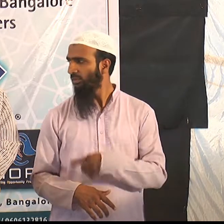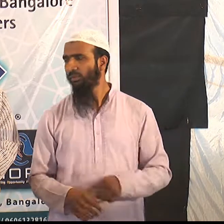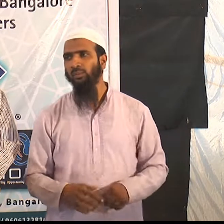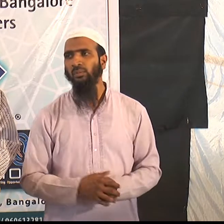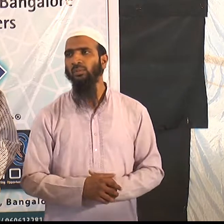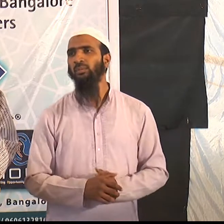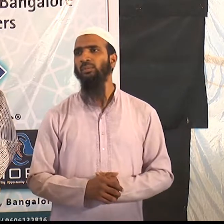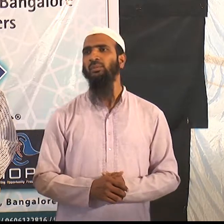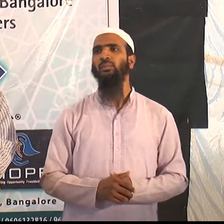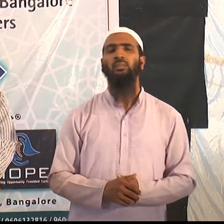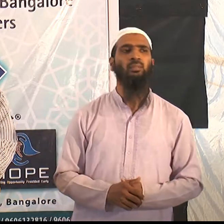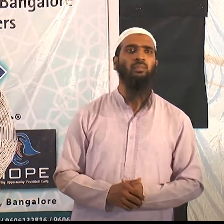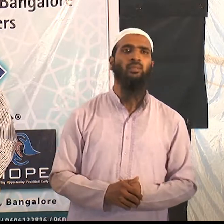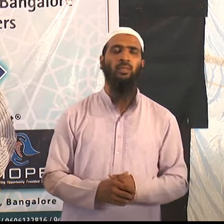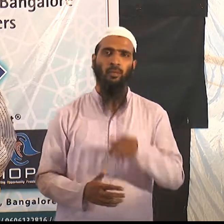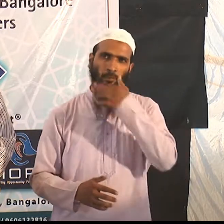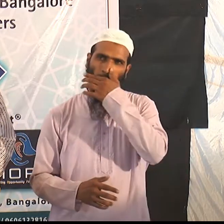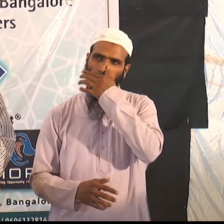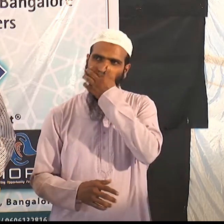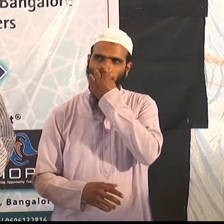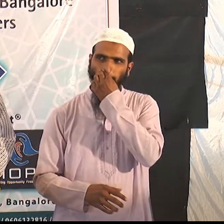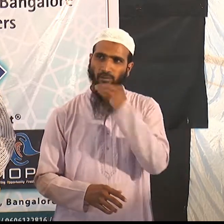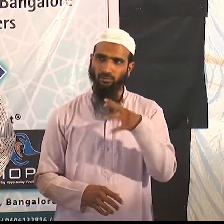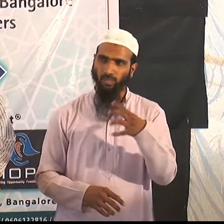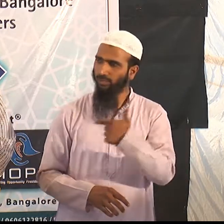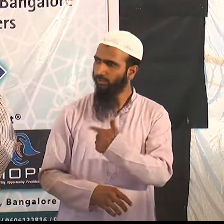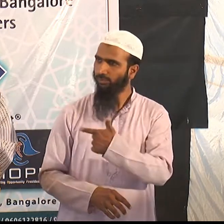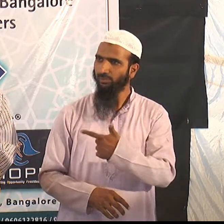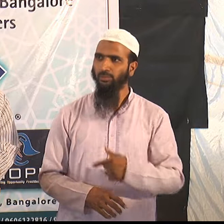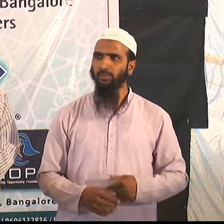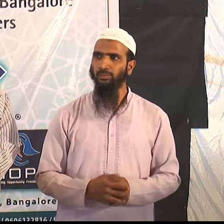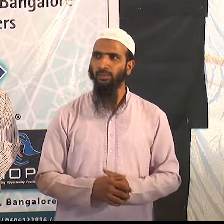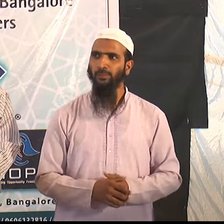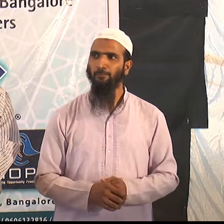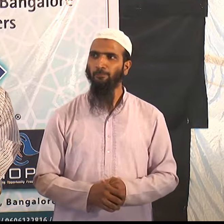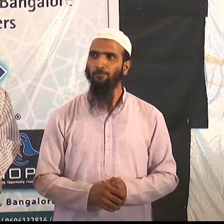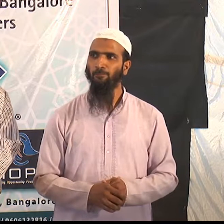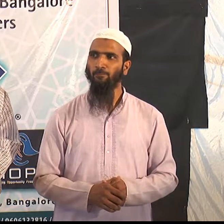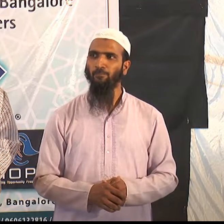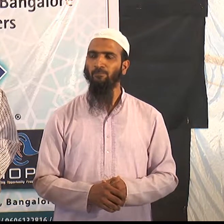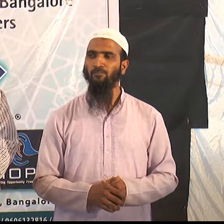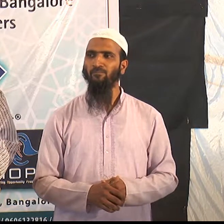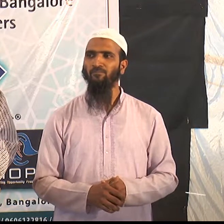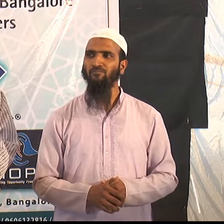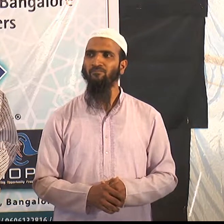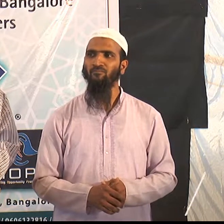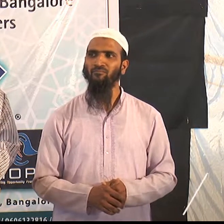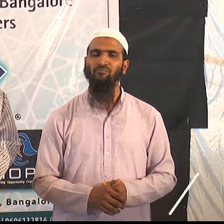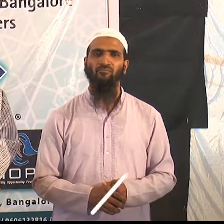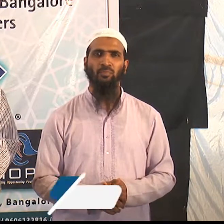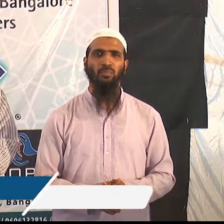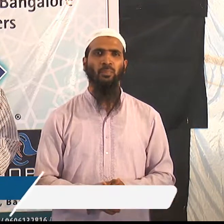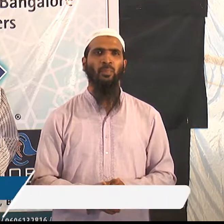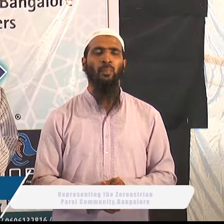silver lining. Every dark cloud has a silver lining. And we've all heard of the